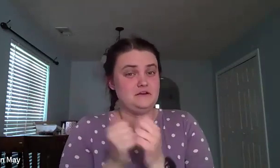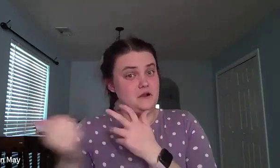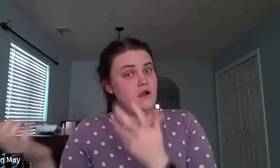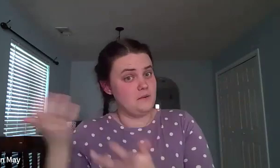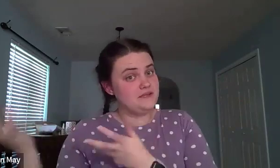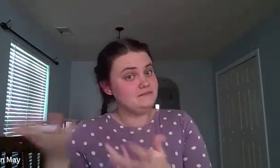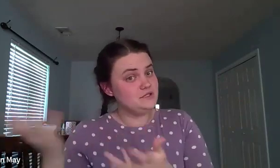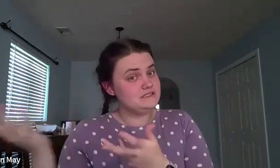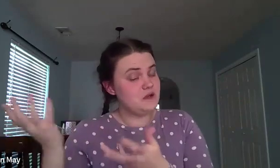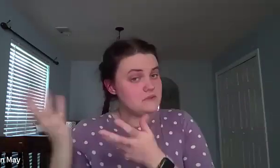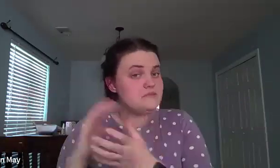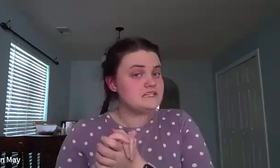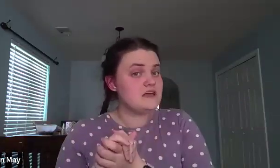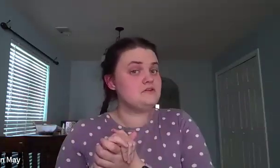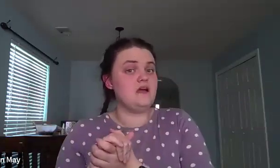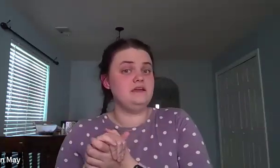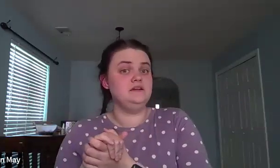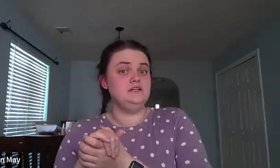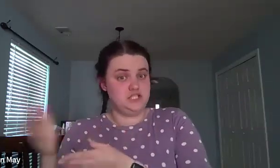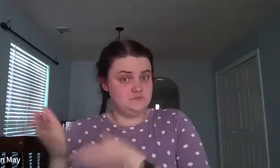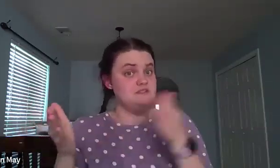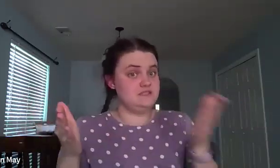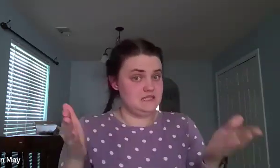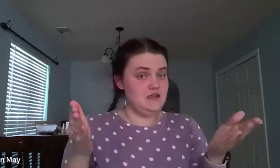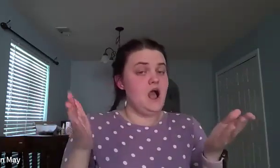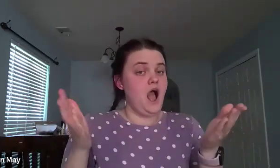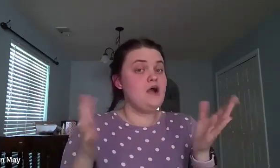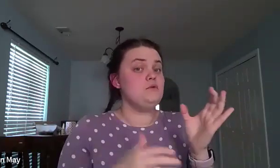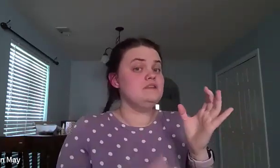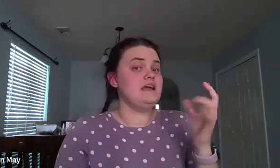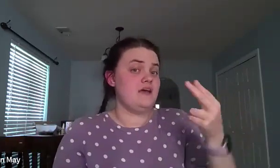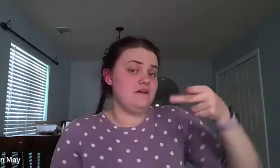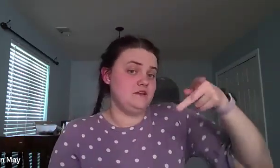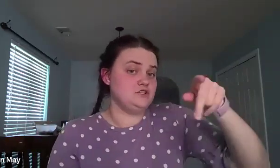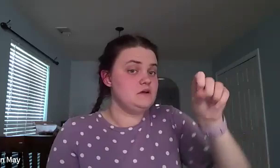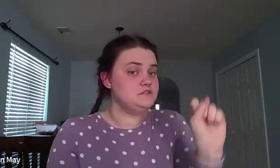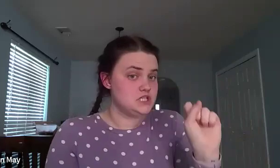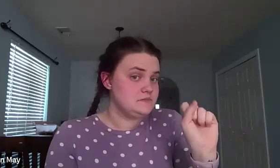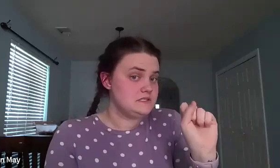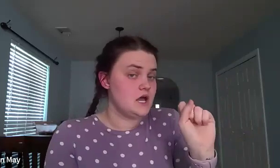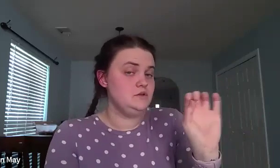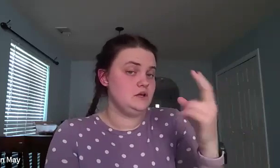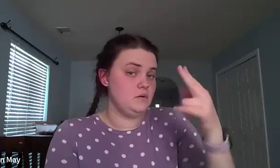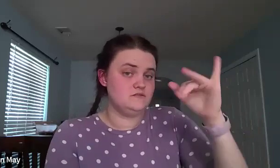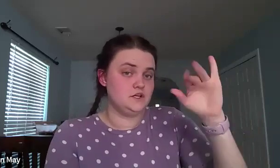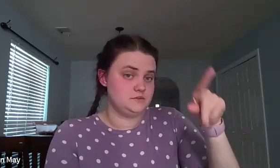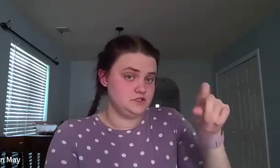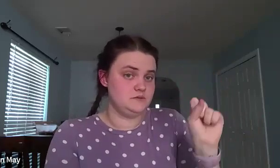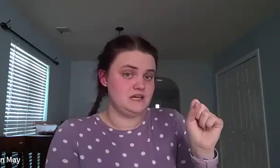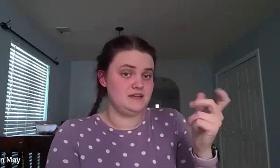are not commonly put together, like chips and steak, I would like add that fingerspell of chips. You can always fingerspell chips to add.